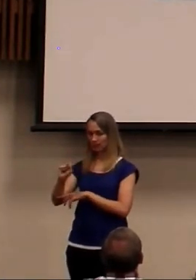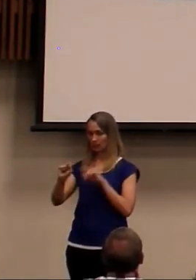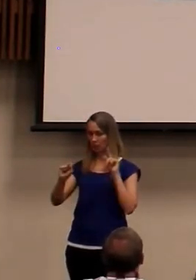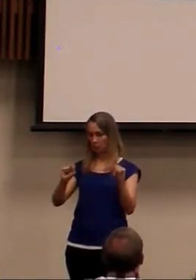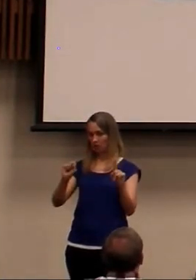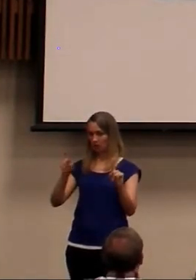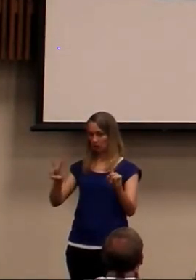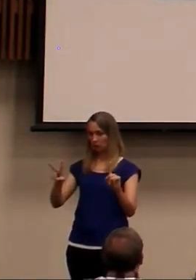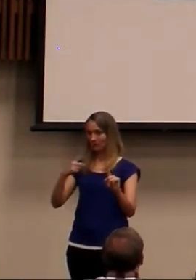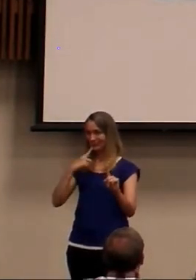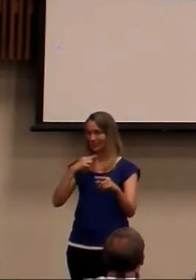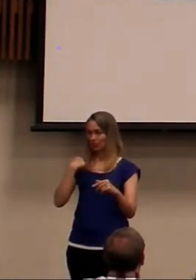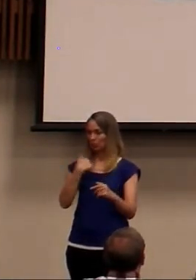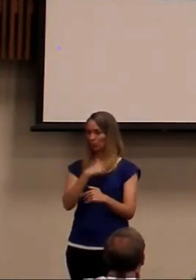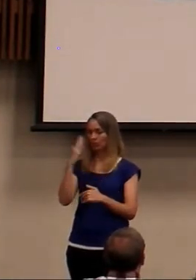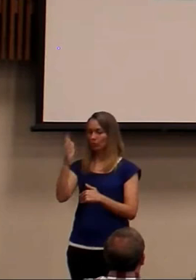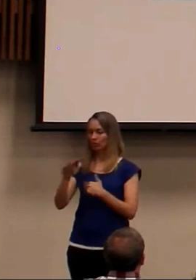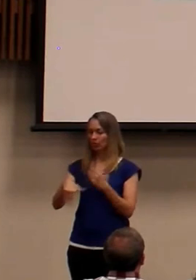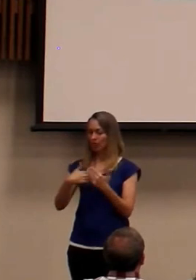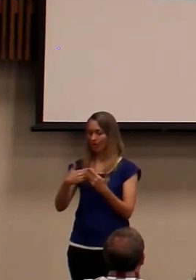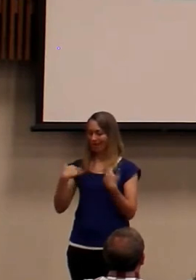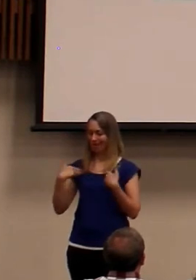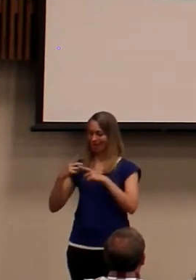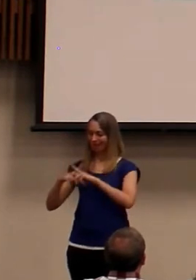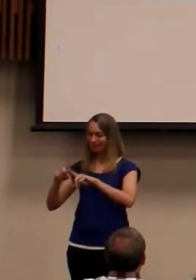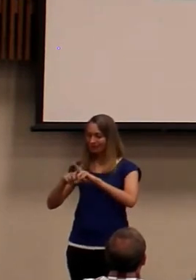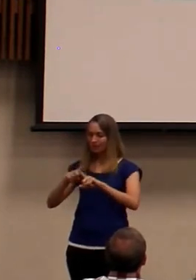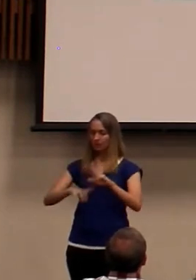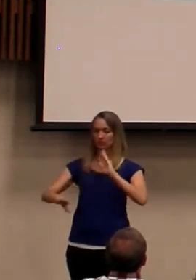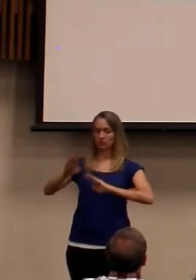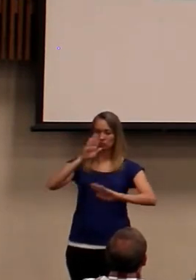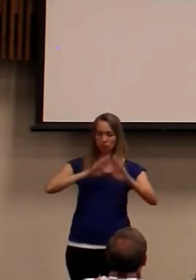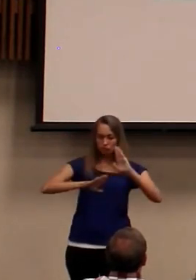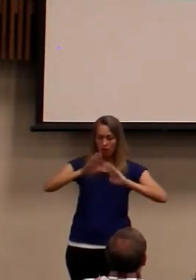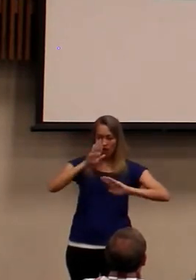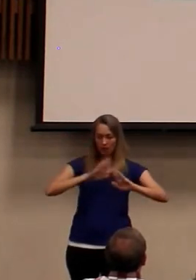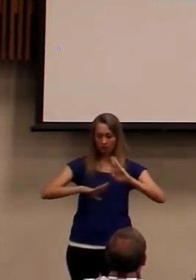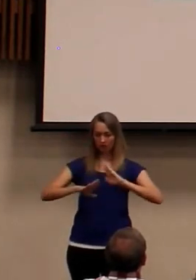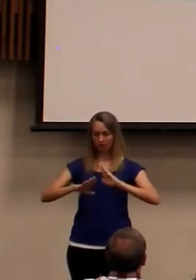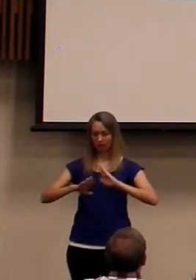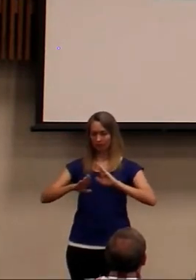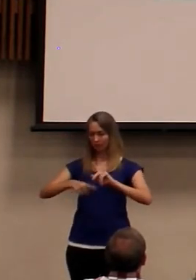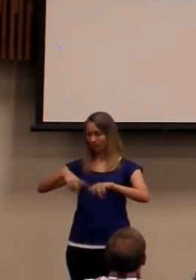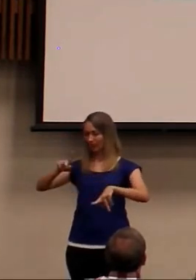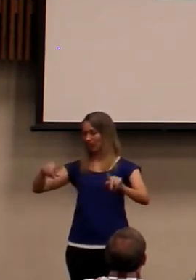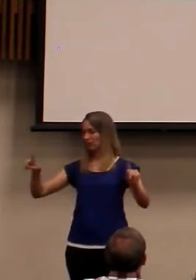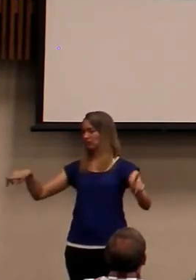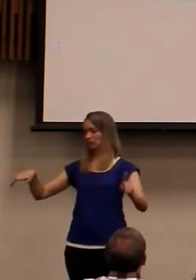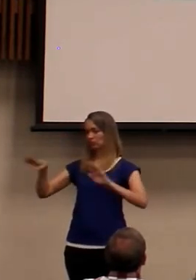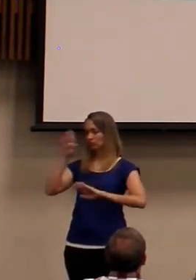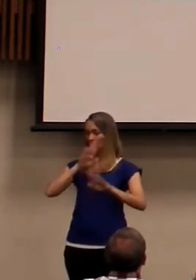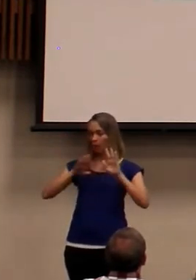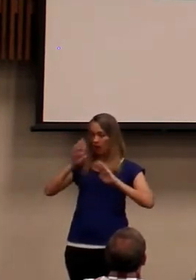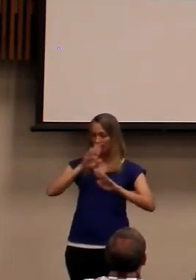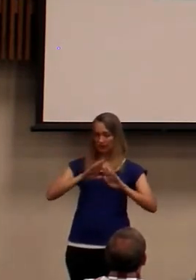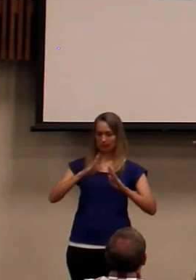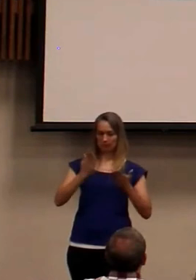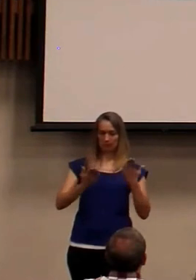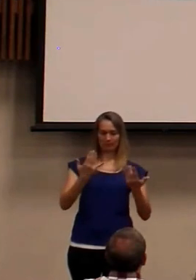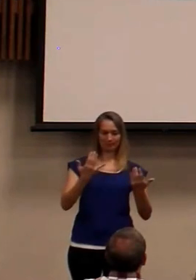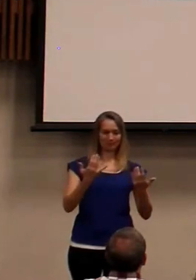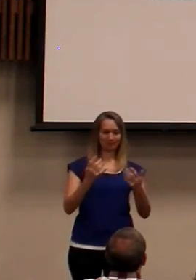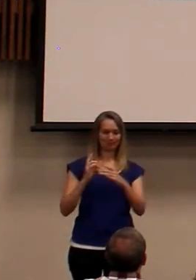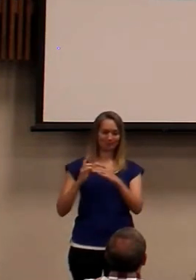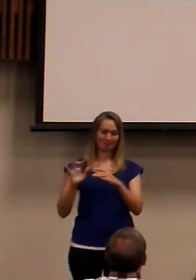all encounter various trials. That word various literally means multicolored. You may face a green one today and a blue